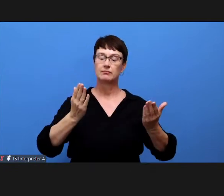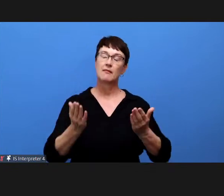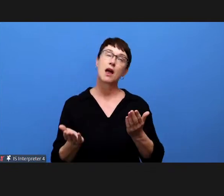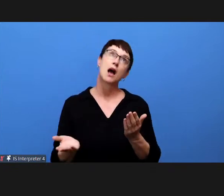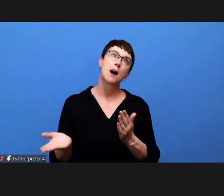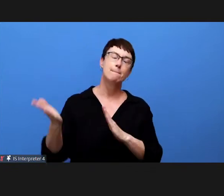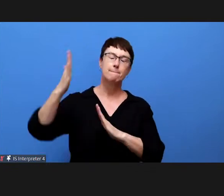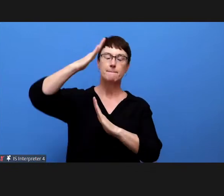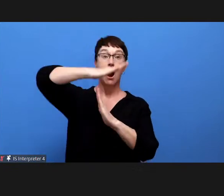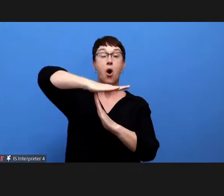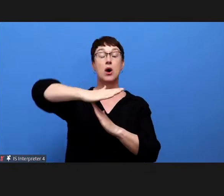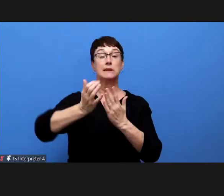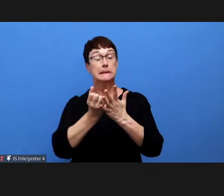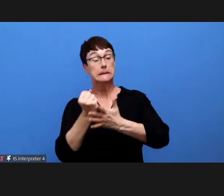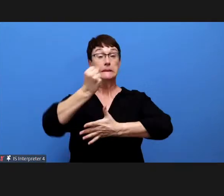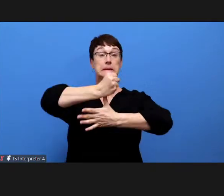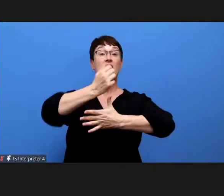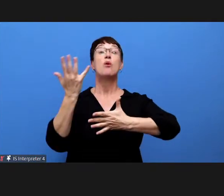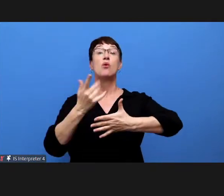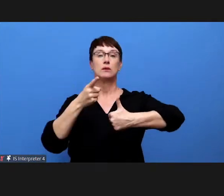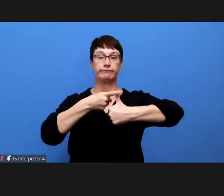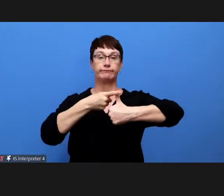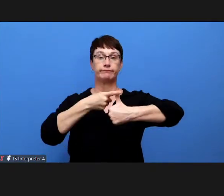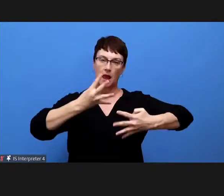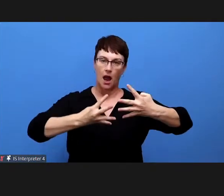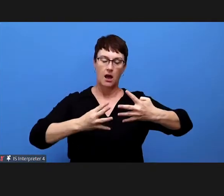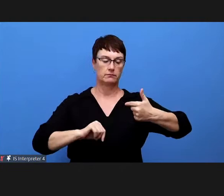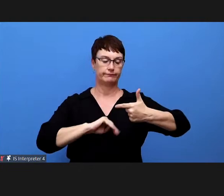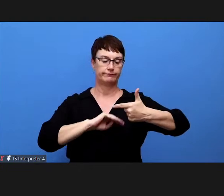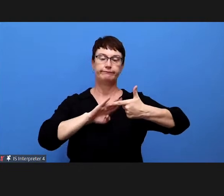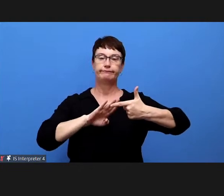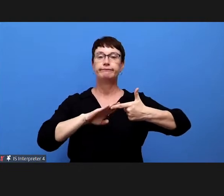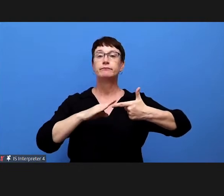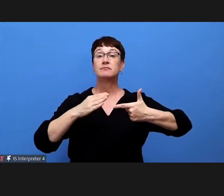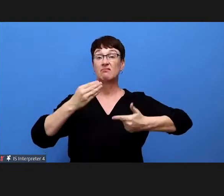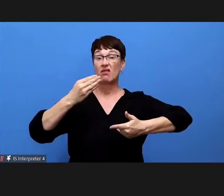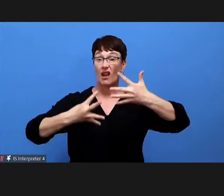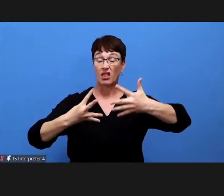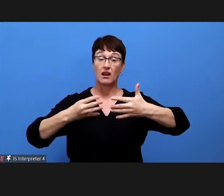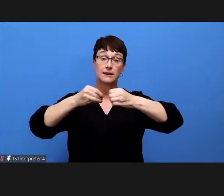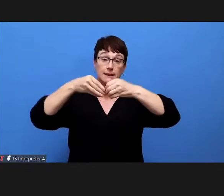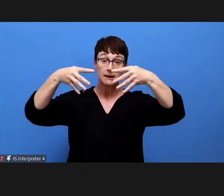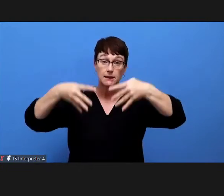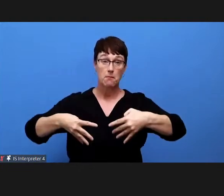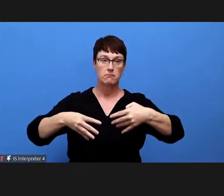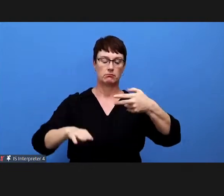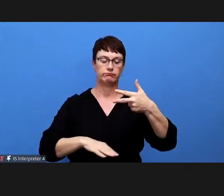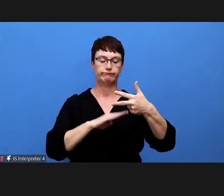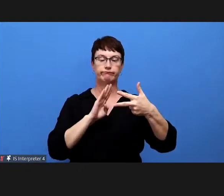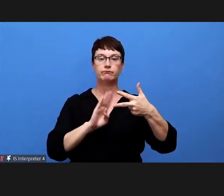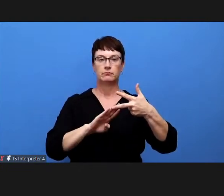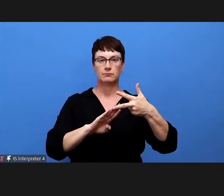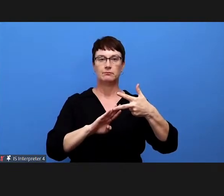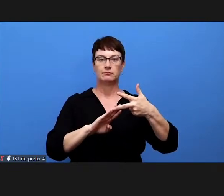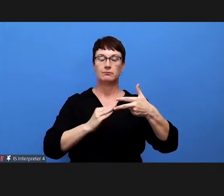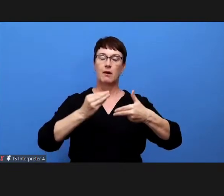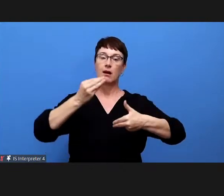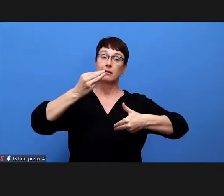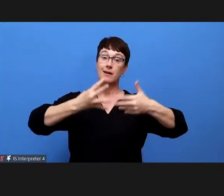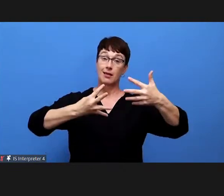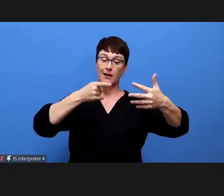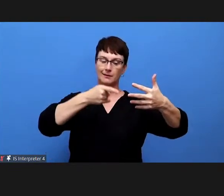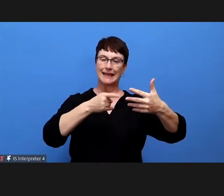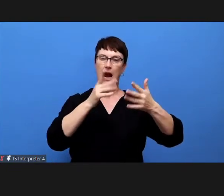systems. We're talking about big data analytics and technologies. And we do think that the ingenuity,